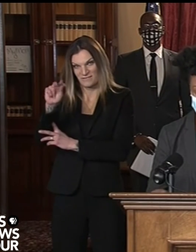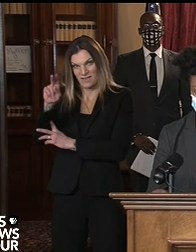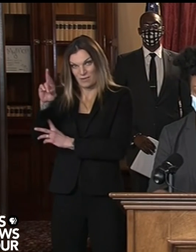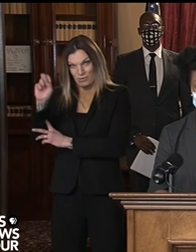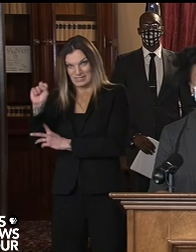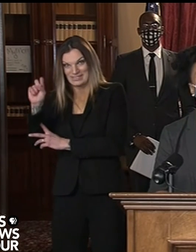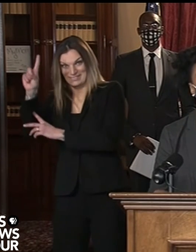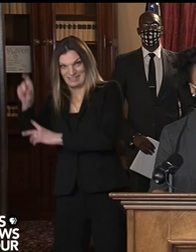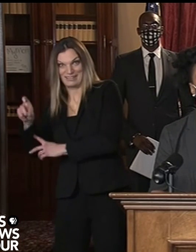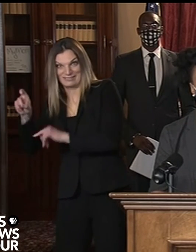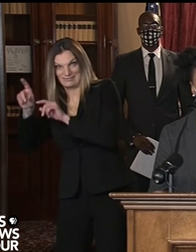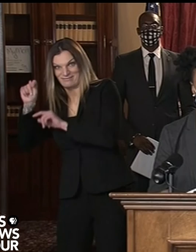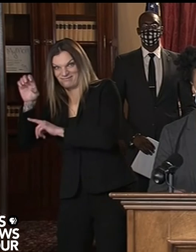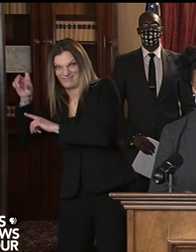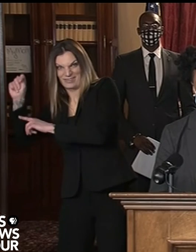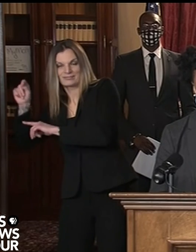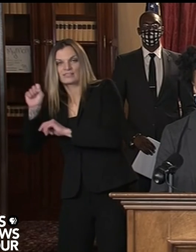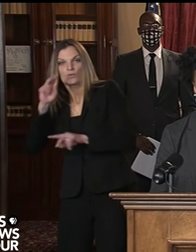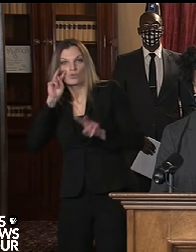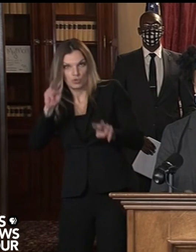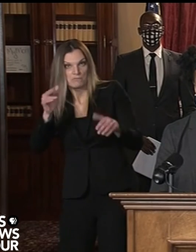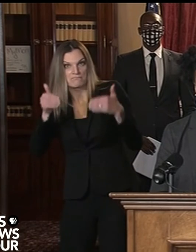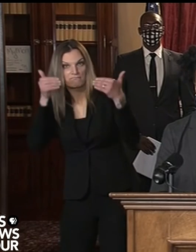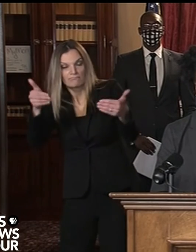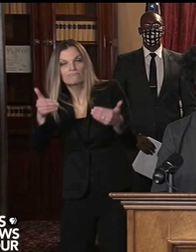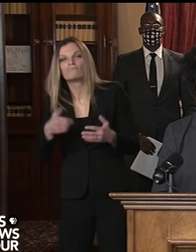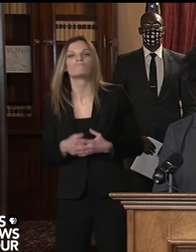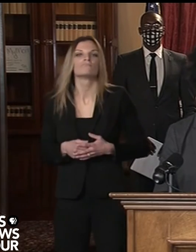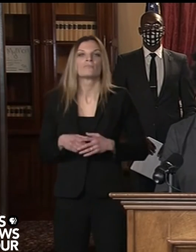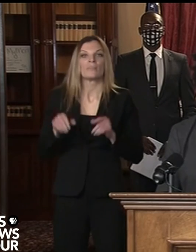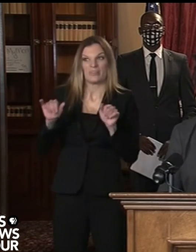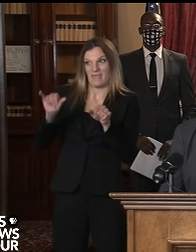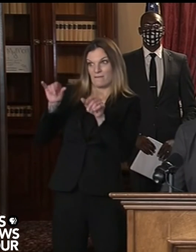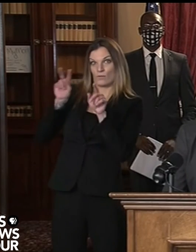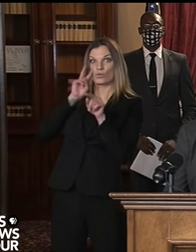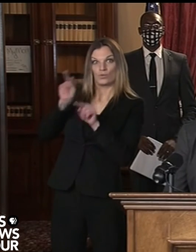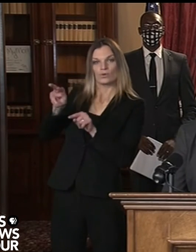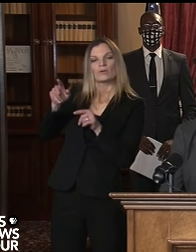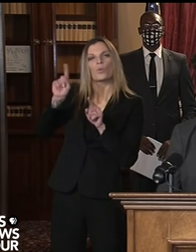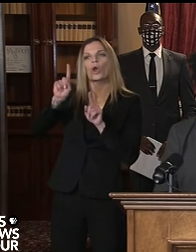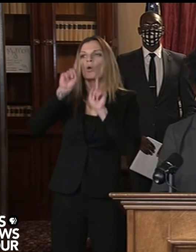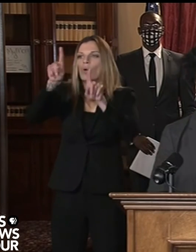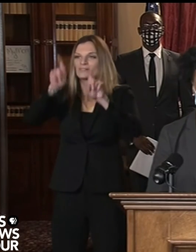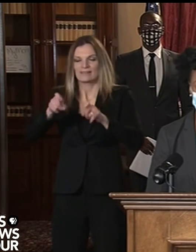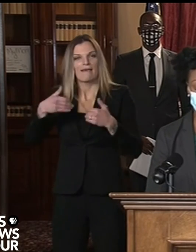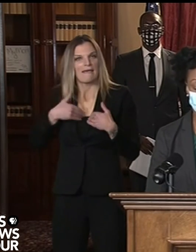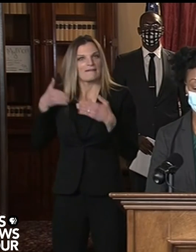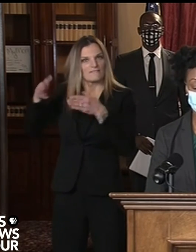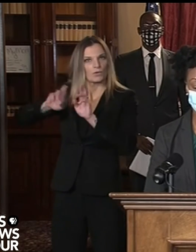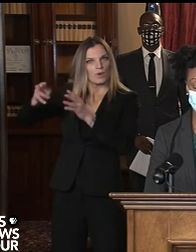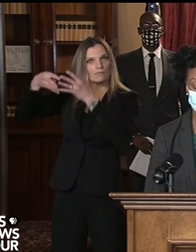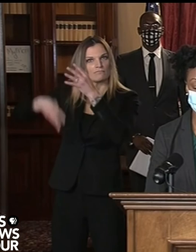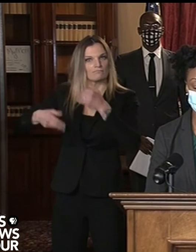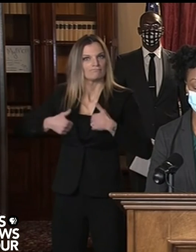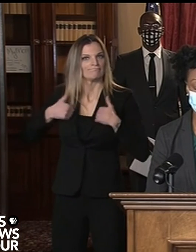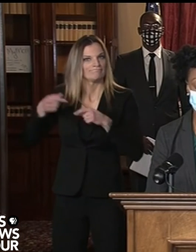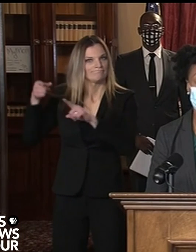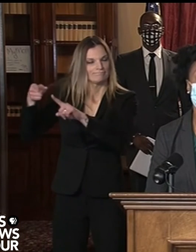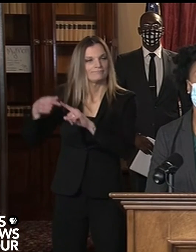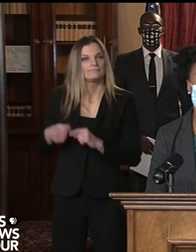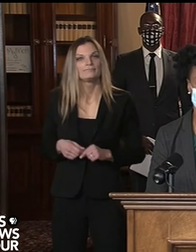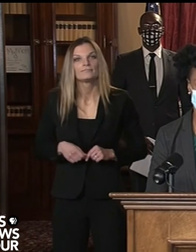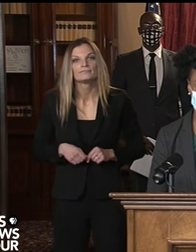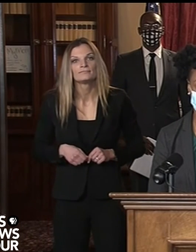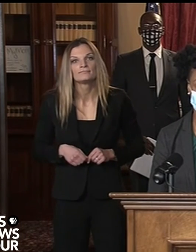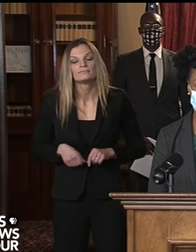www.michigan.gov/coronavirus test, to find the one nearest you. I also want to spend some time talking about some of the work we are doing to support